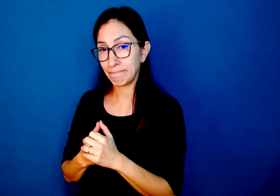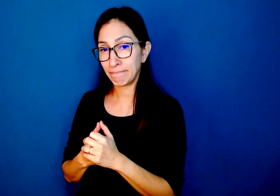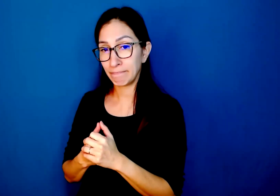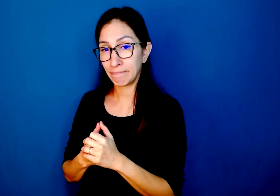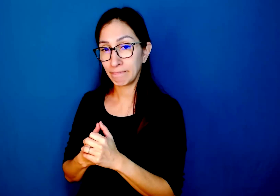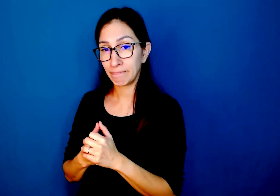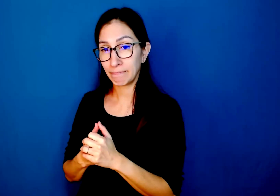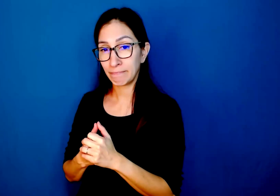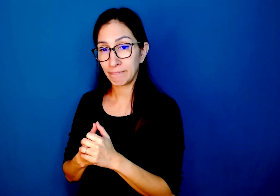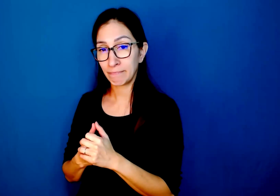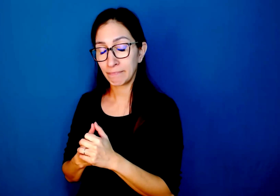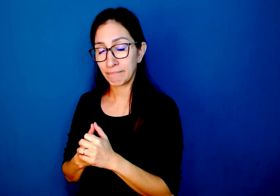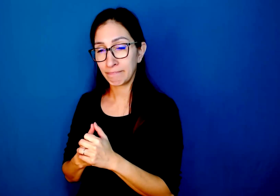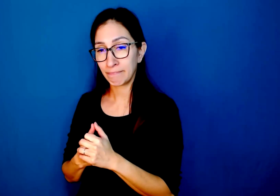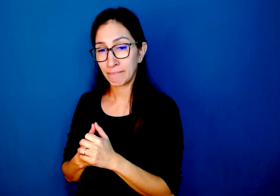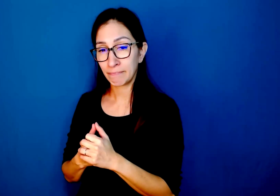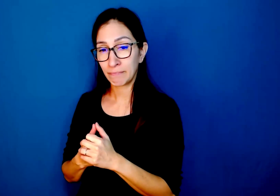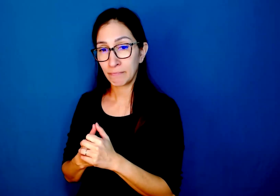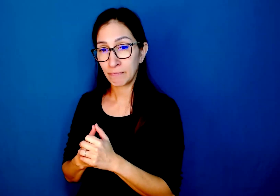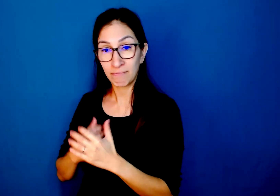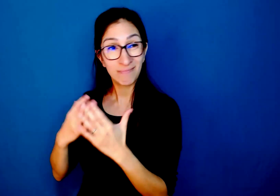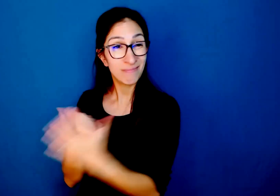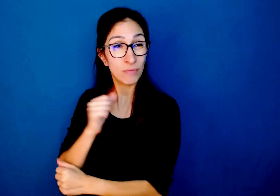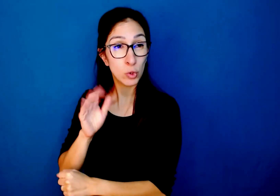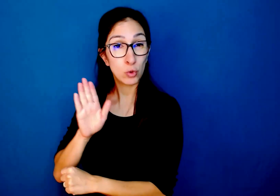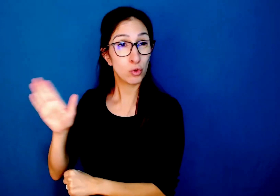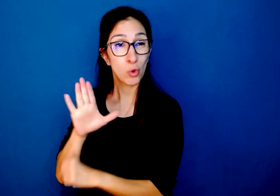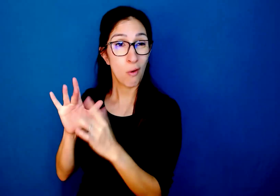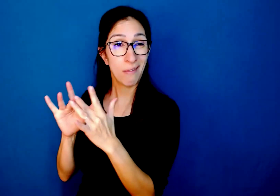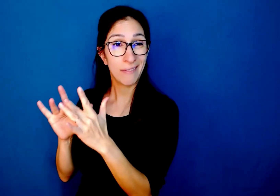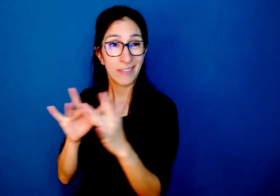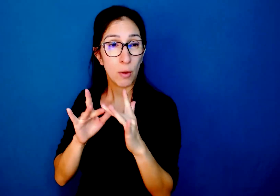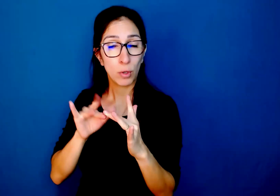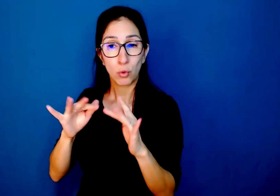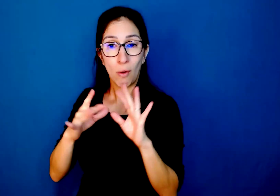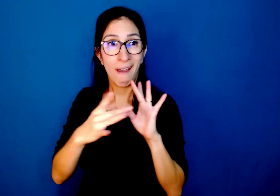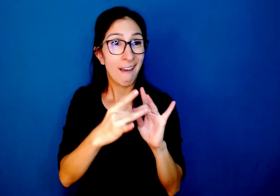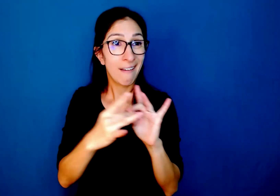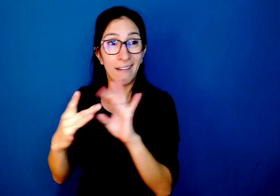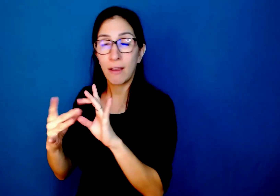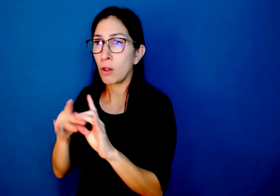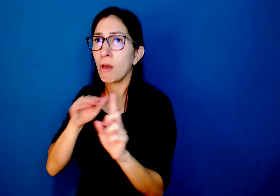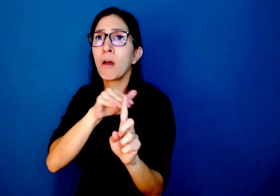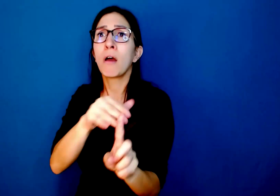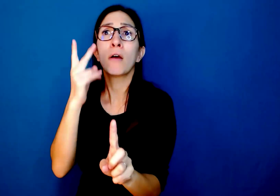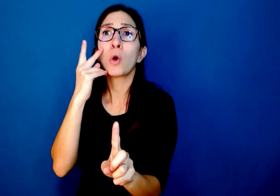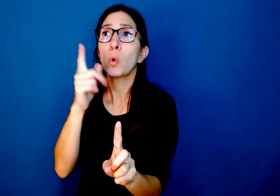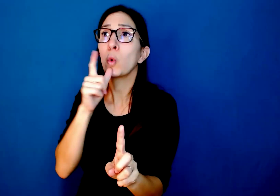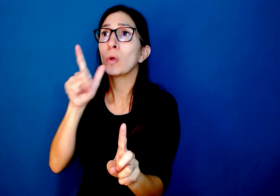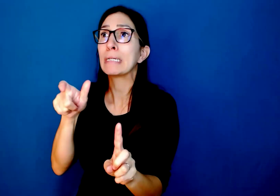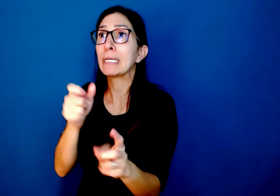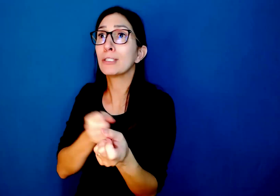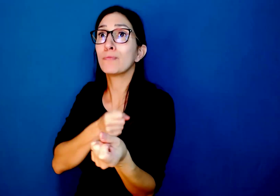say leverage your connections, leverage your network, who needs accessibility work done. And I